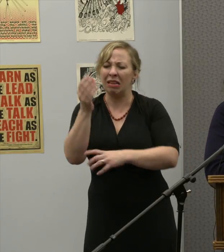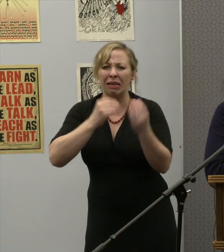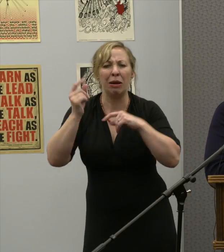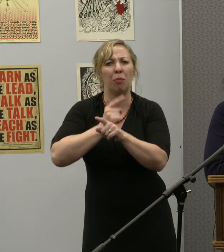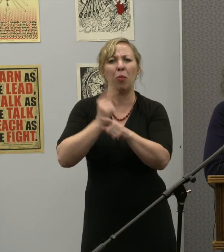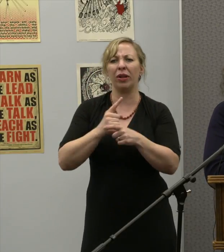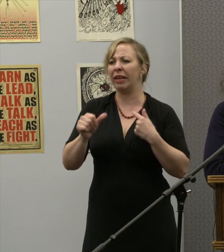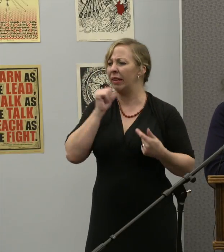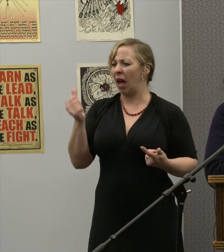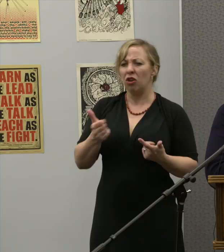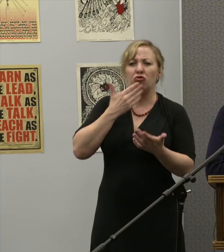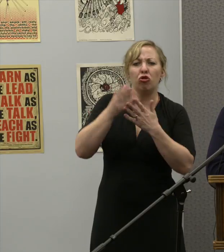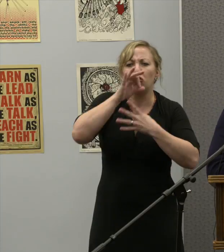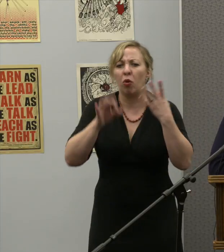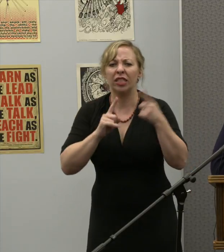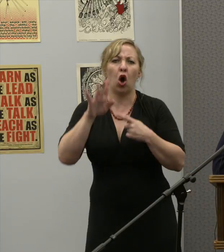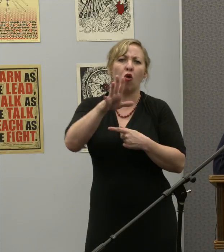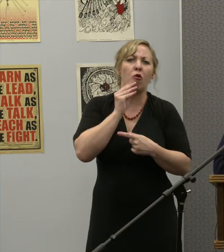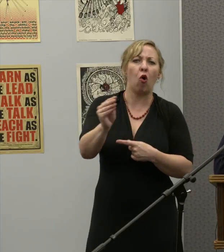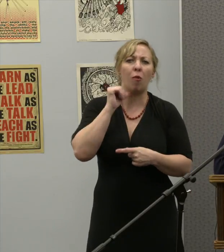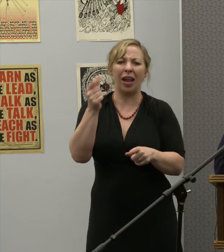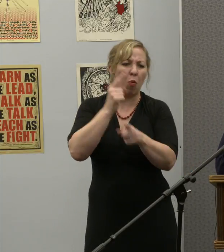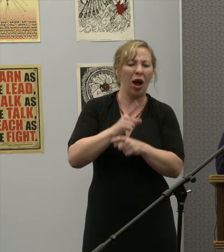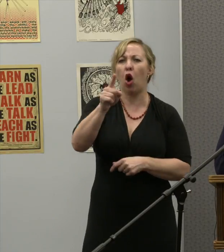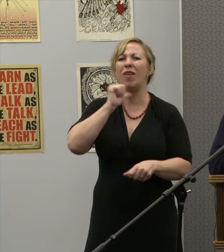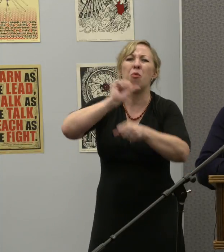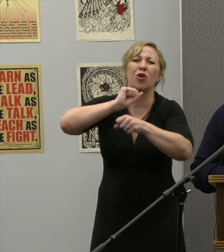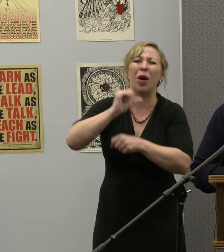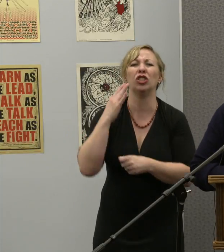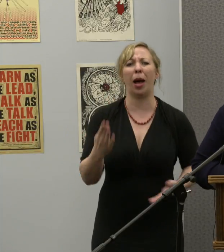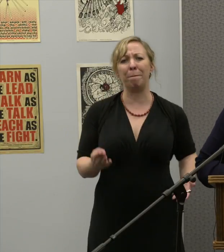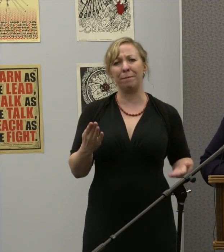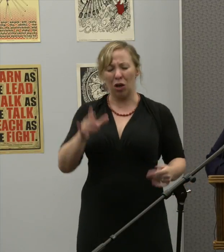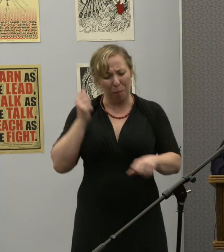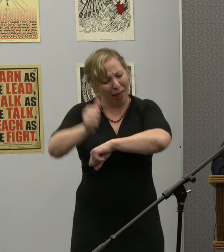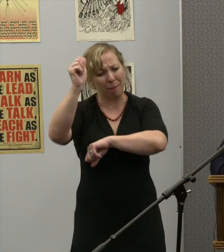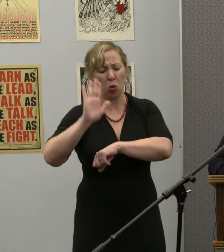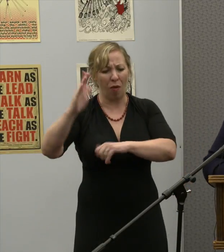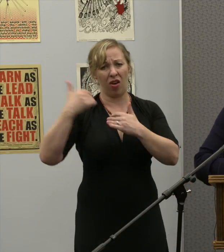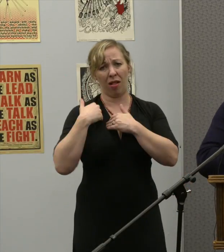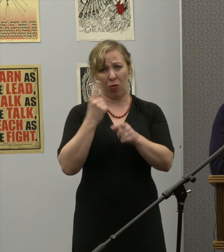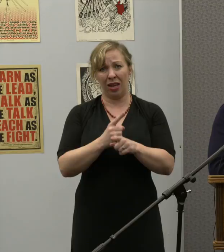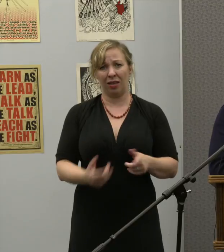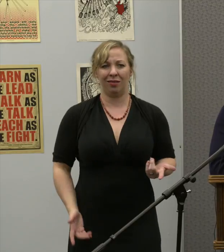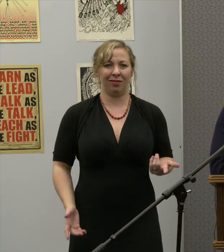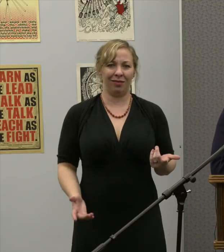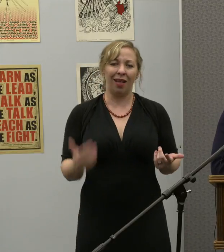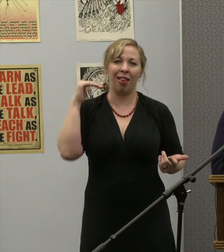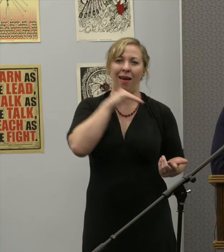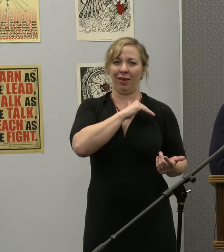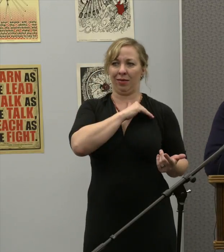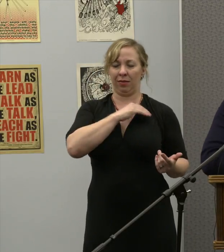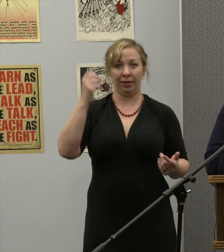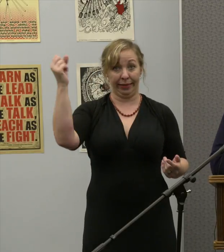eat the right food. You don't live in the right place. You didn't get the right job, right? It's your fault, right? That's a lie.